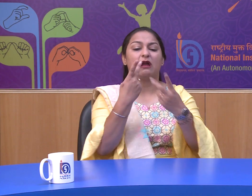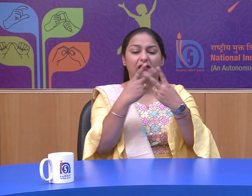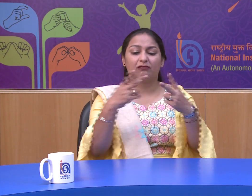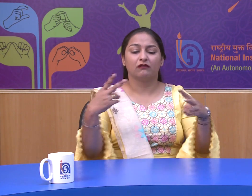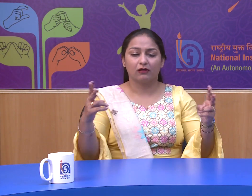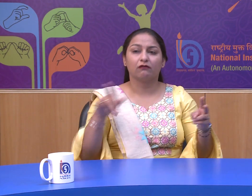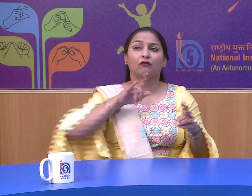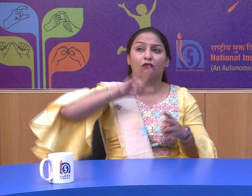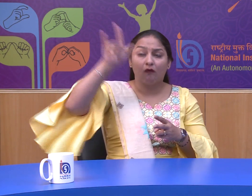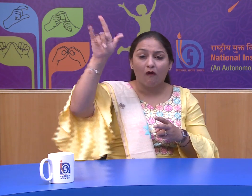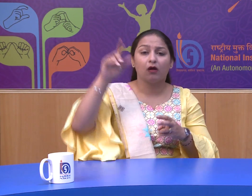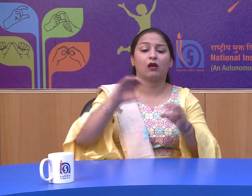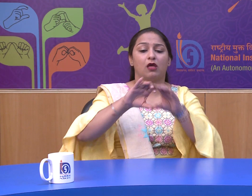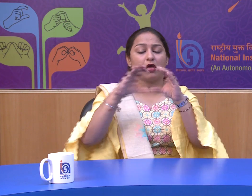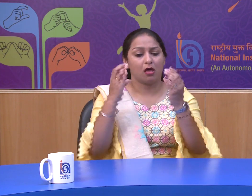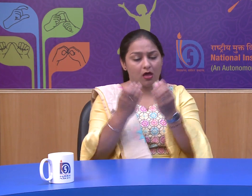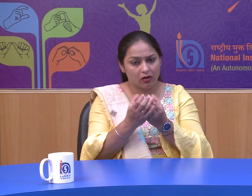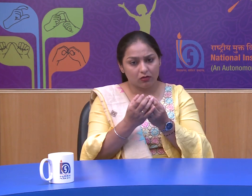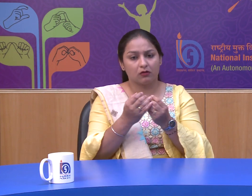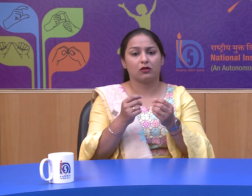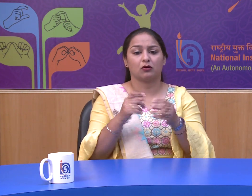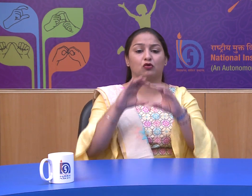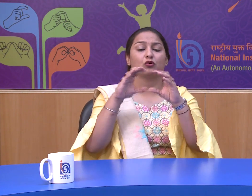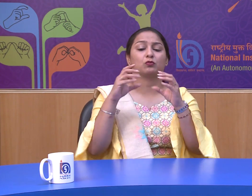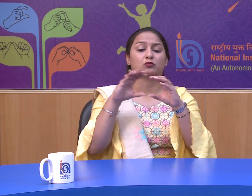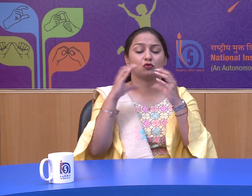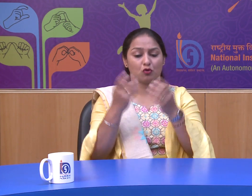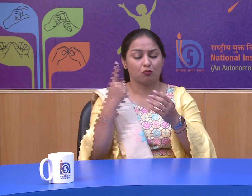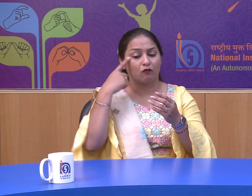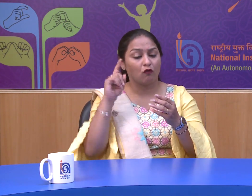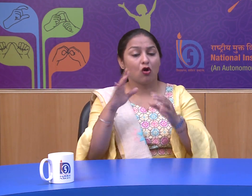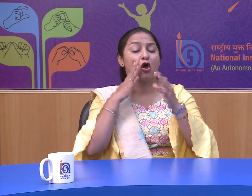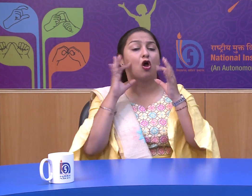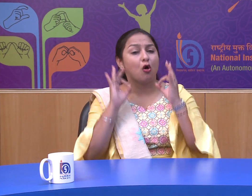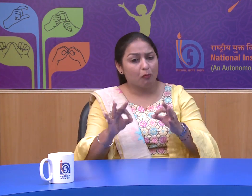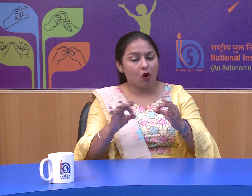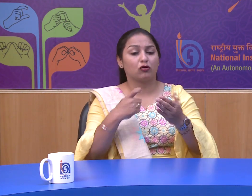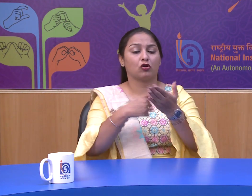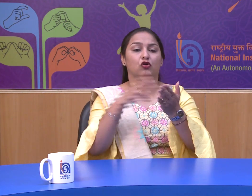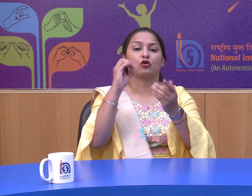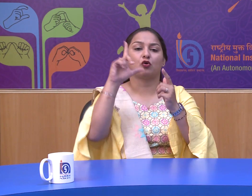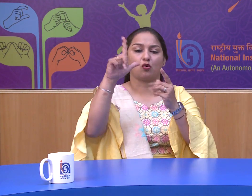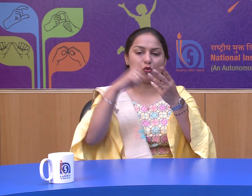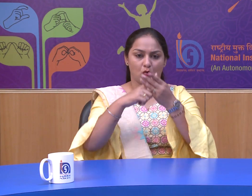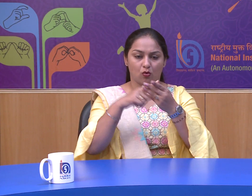the Indians played an important role in their